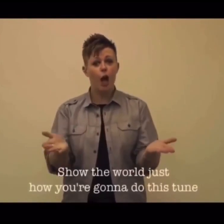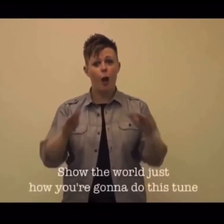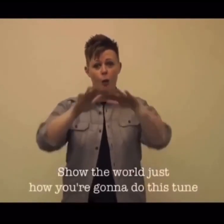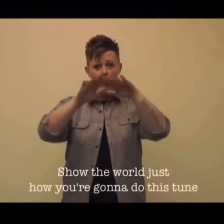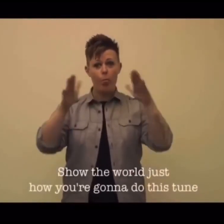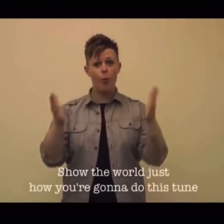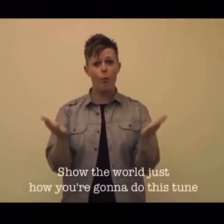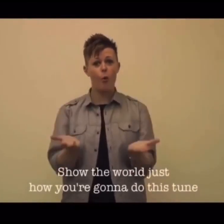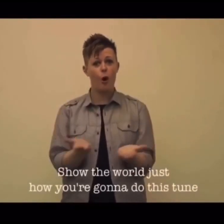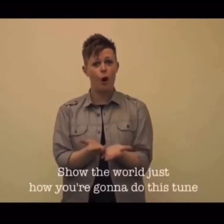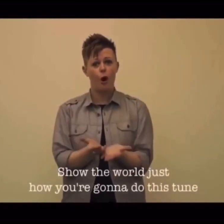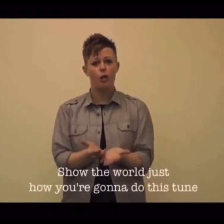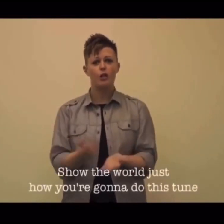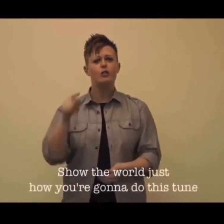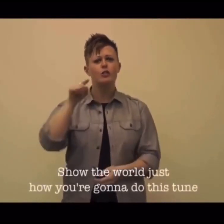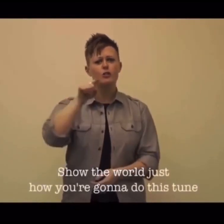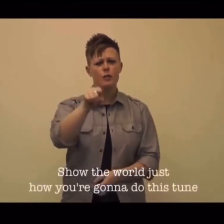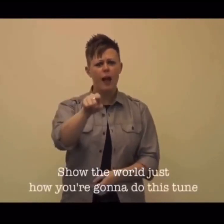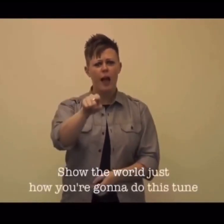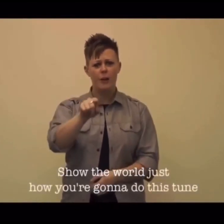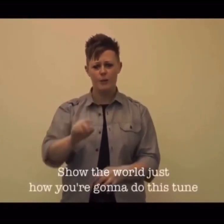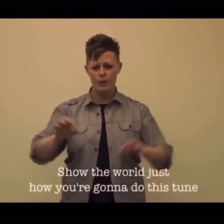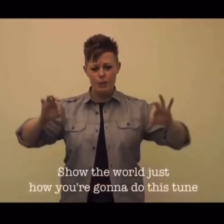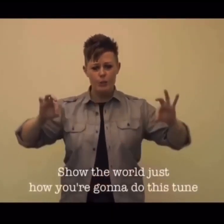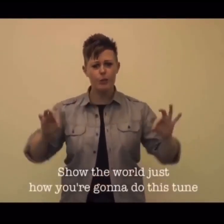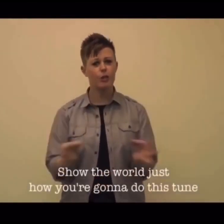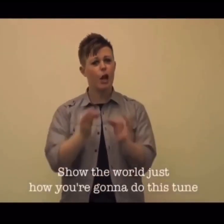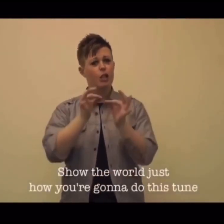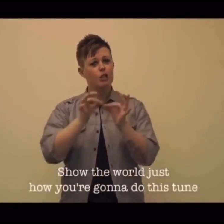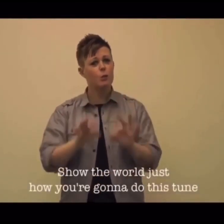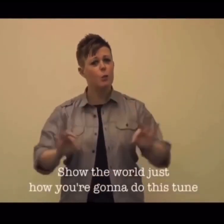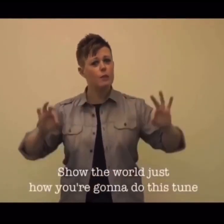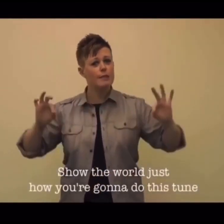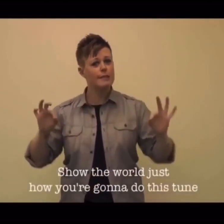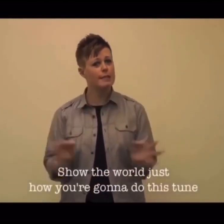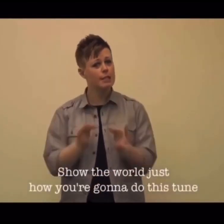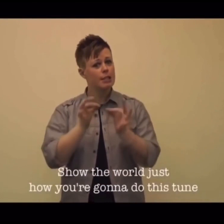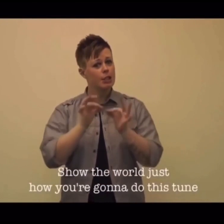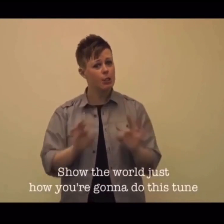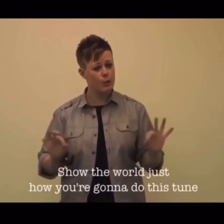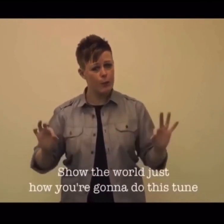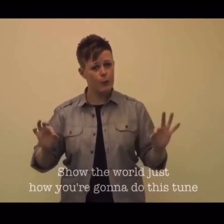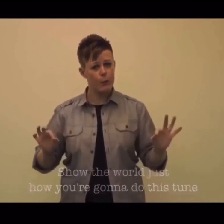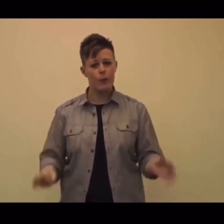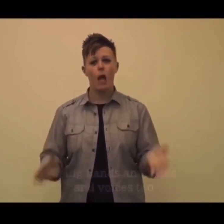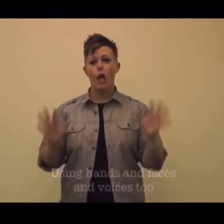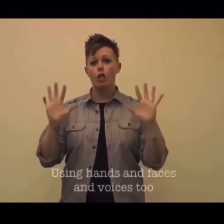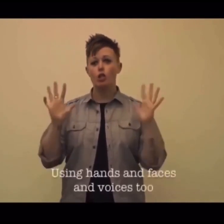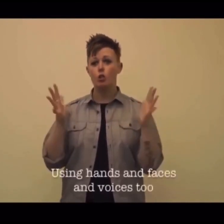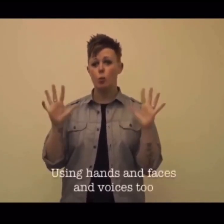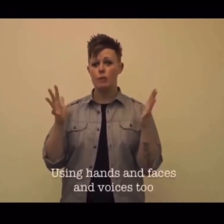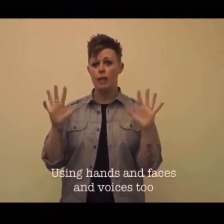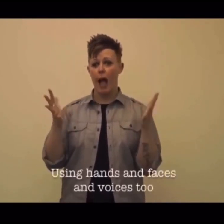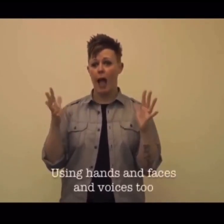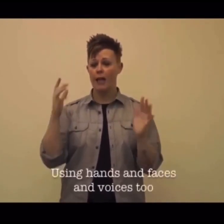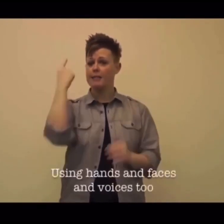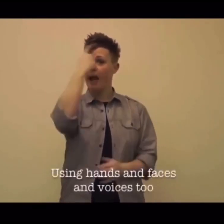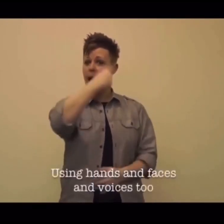Show the world just how you're going to do this tune, using hands